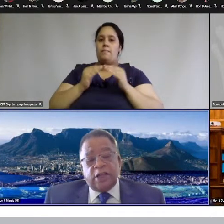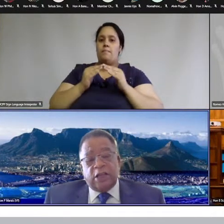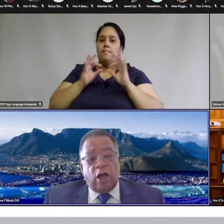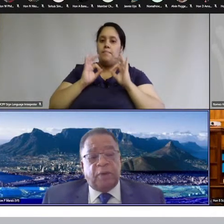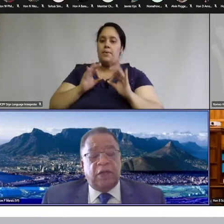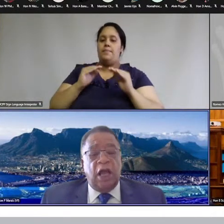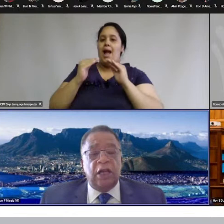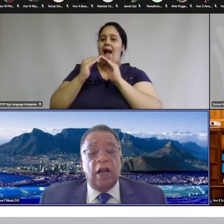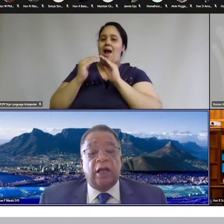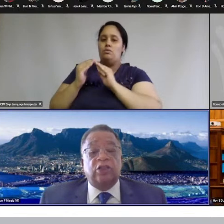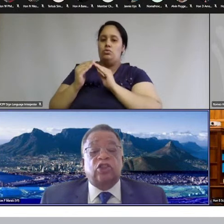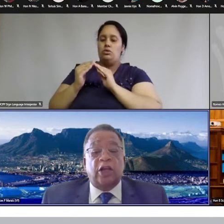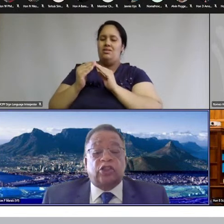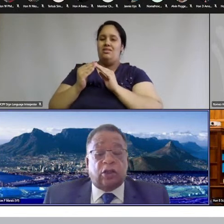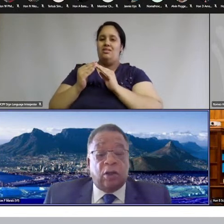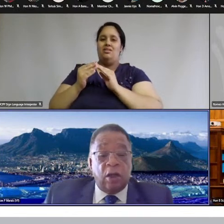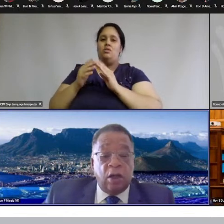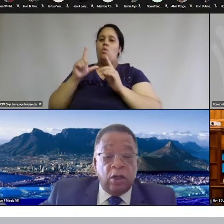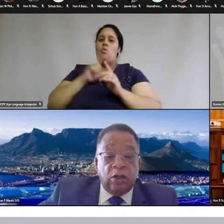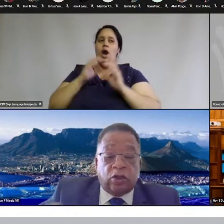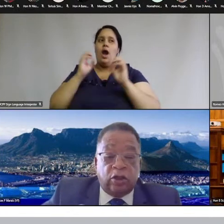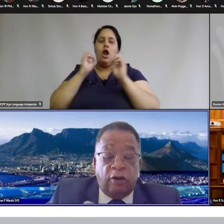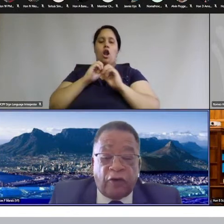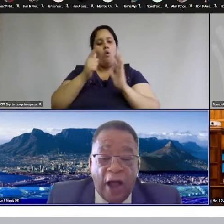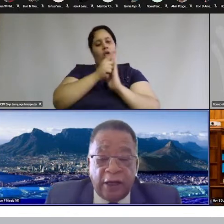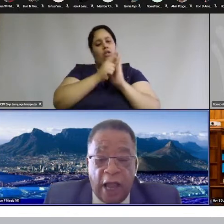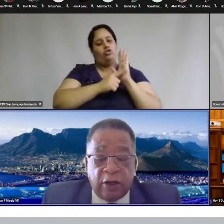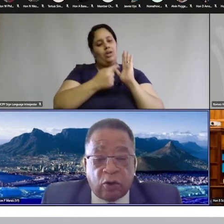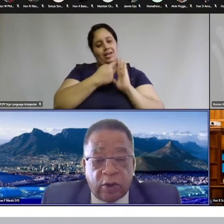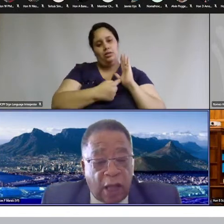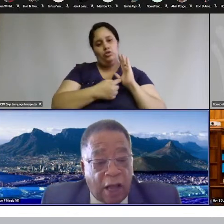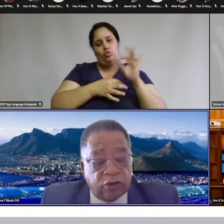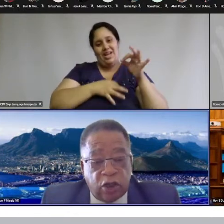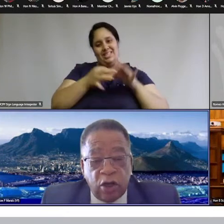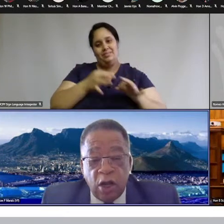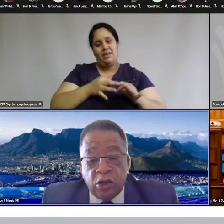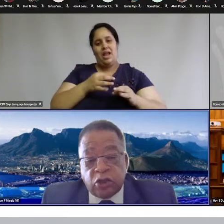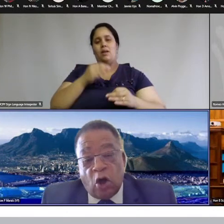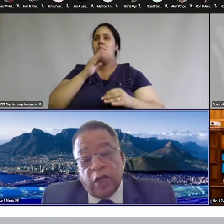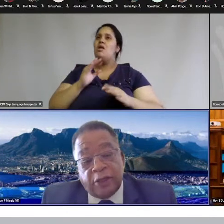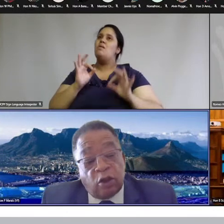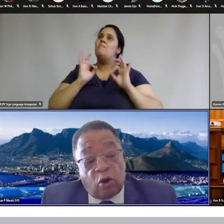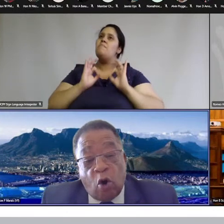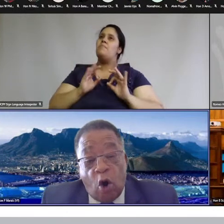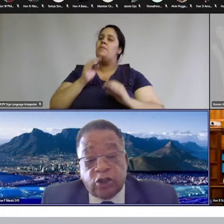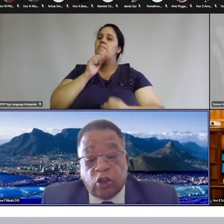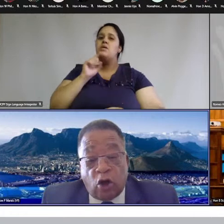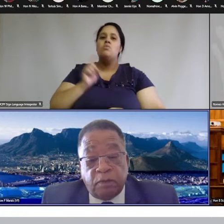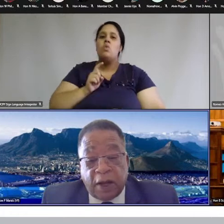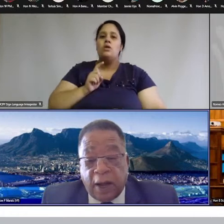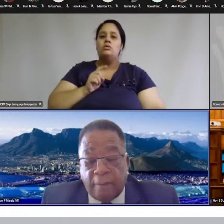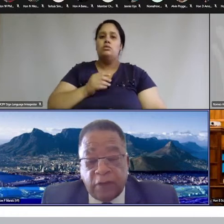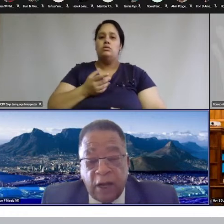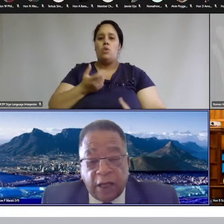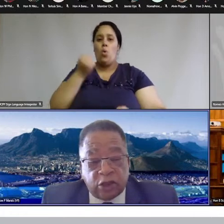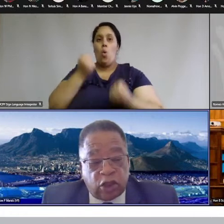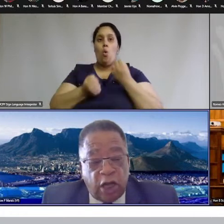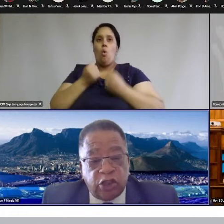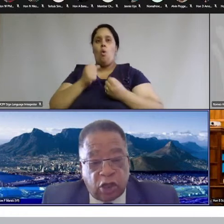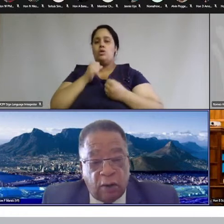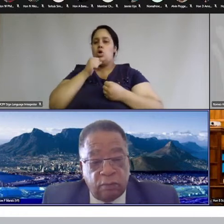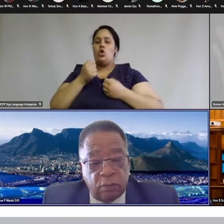Why has there not been any legislation to define adequate housing so that the courts don't become